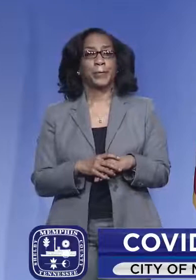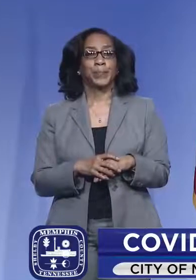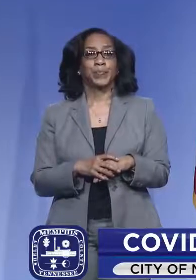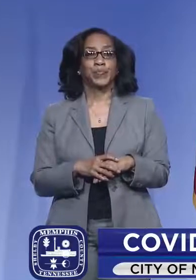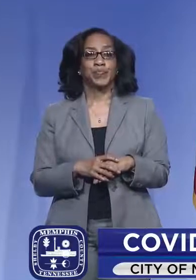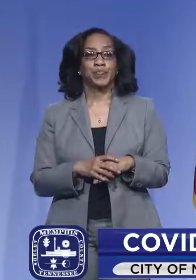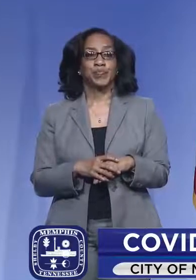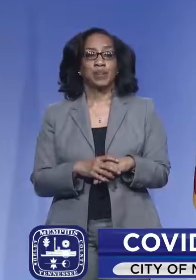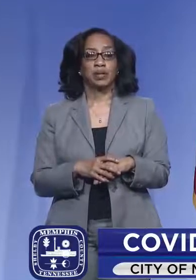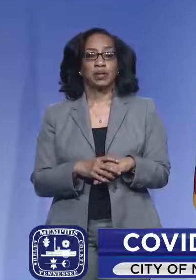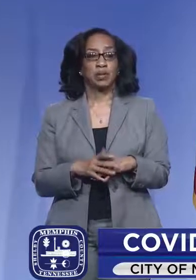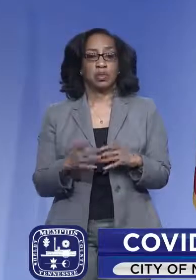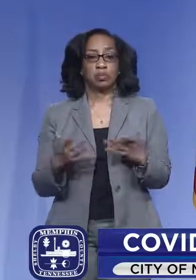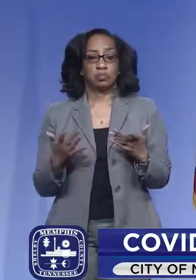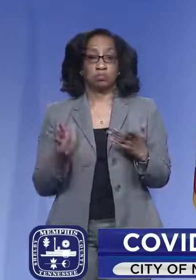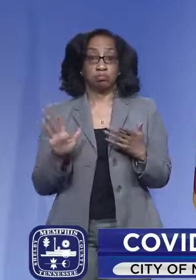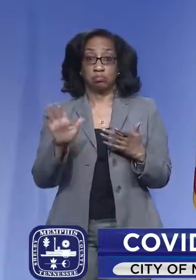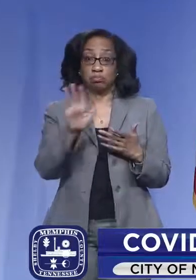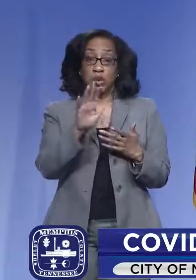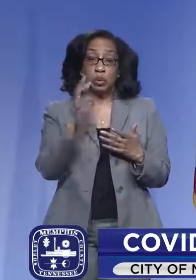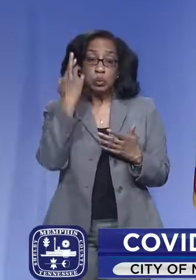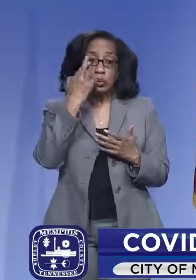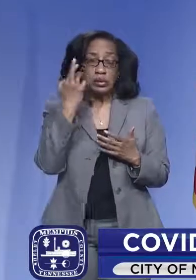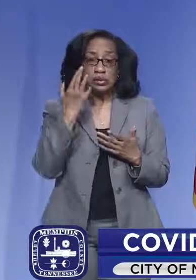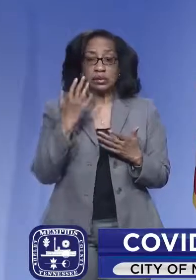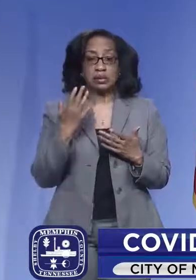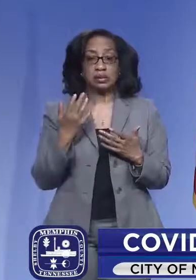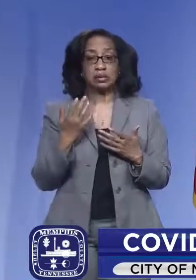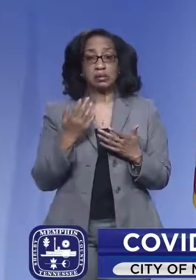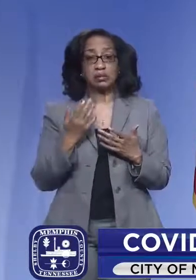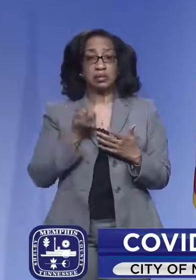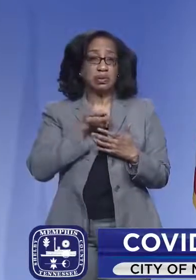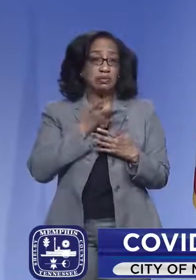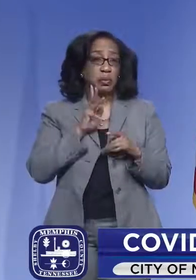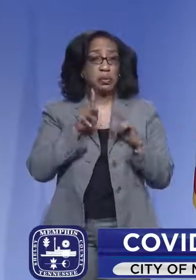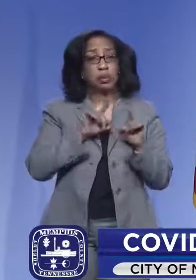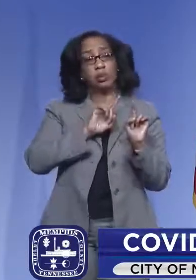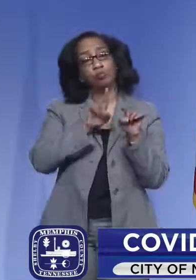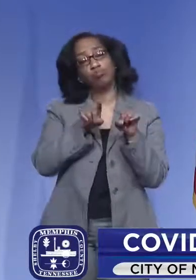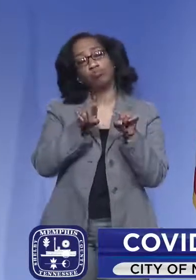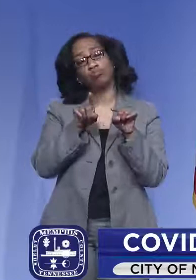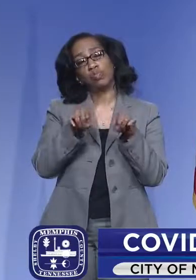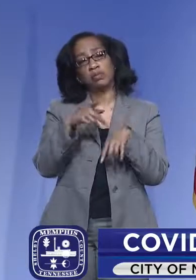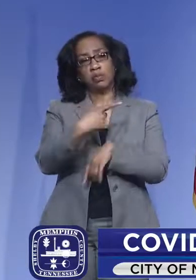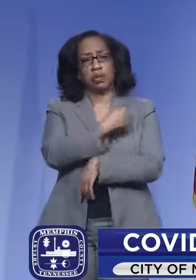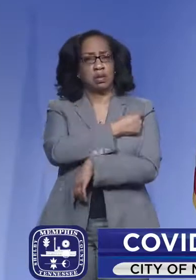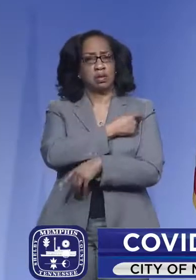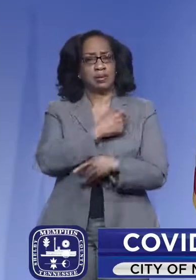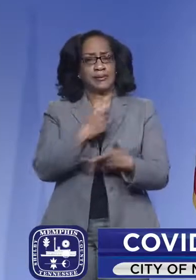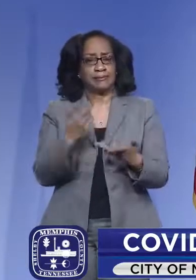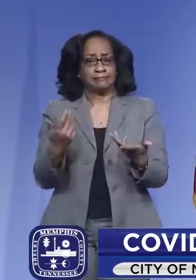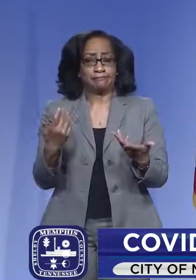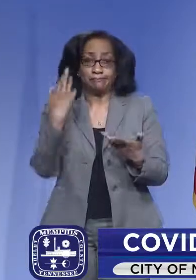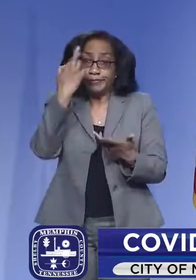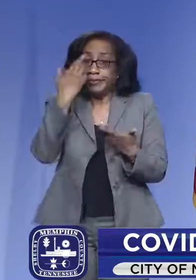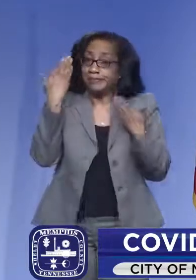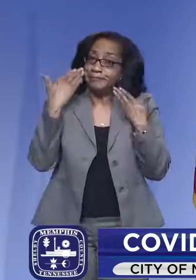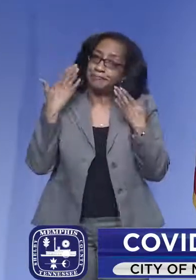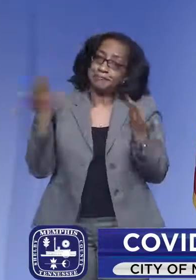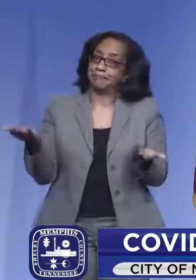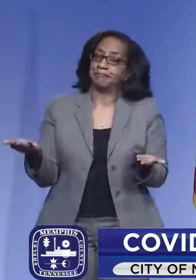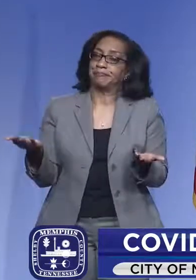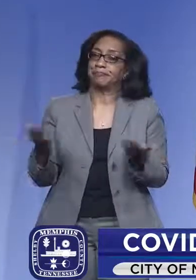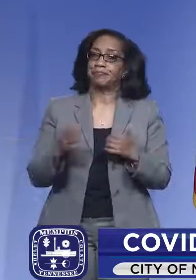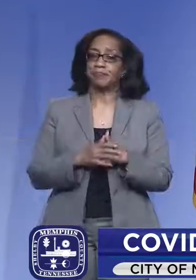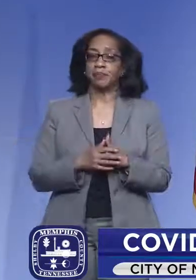for whatever reasons, people are slowing down on coming forward to be vaccinated. What I can tell you